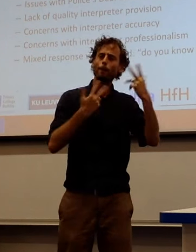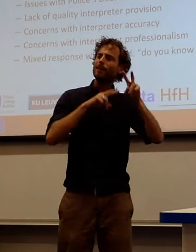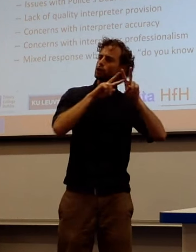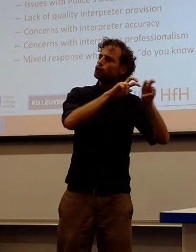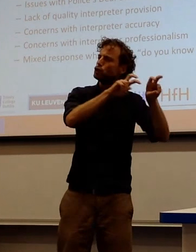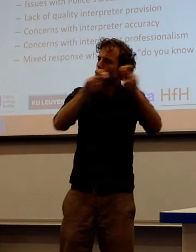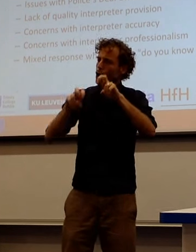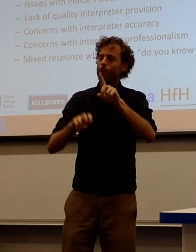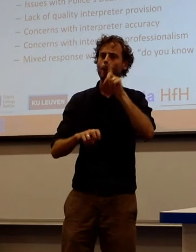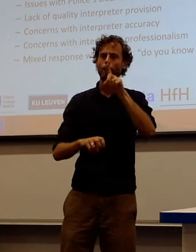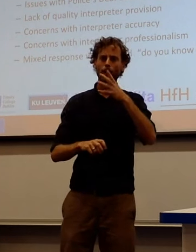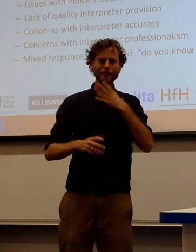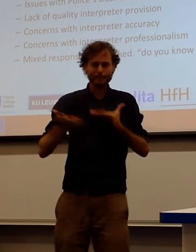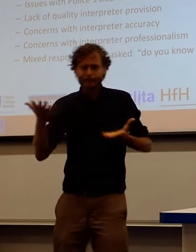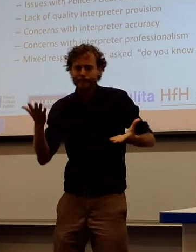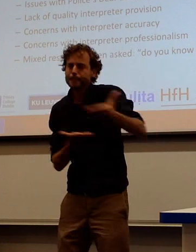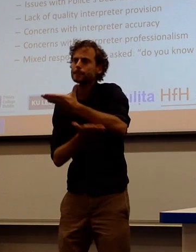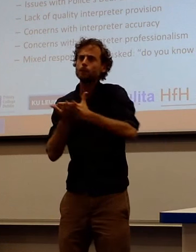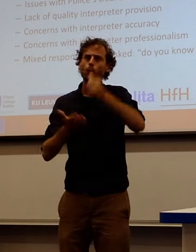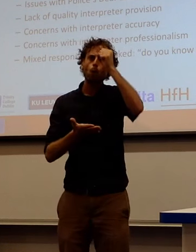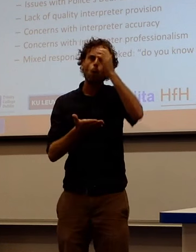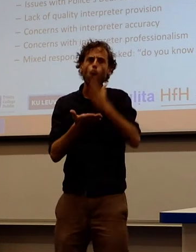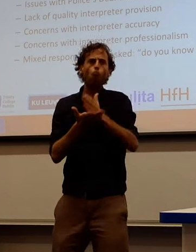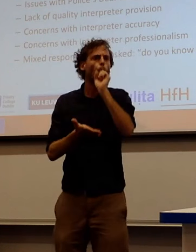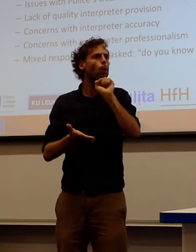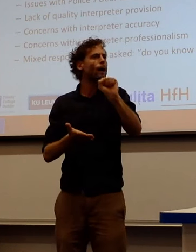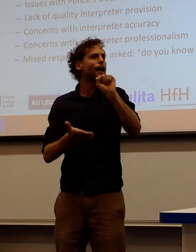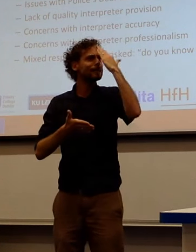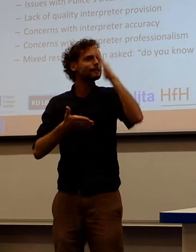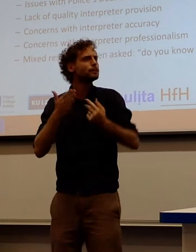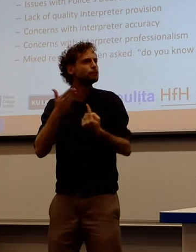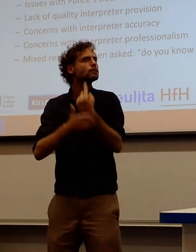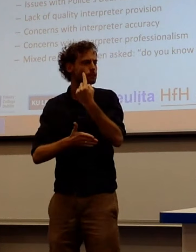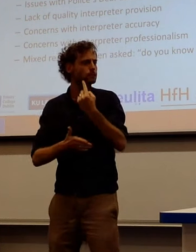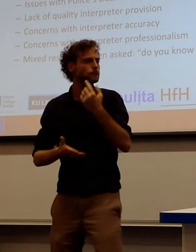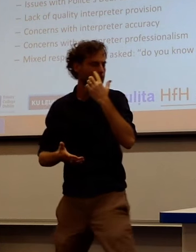to think about the issues that affect all stakeholders in